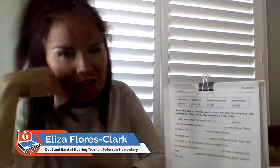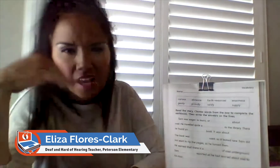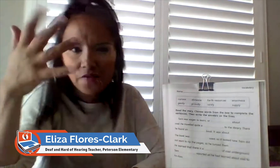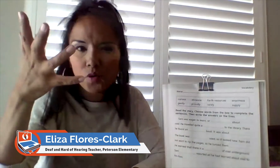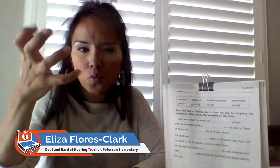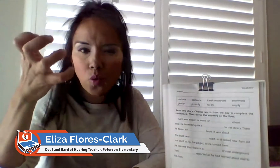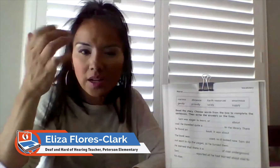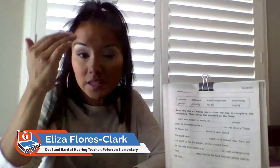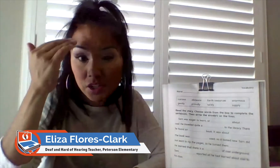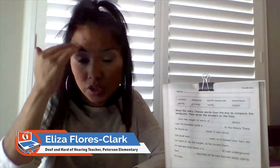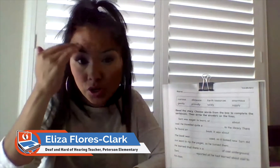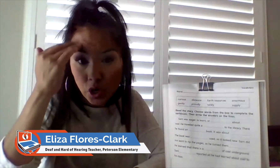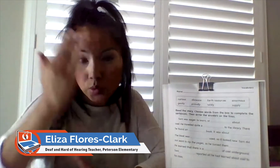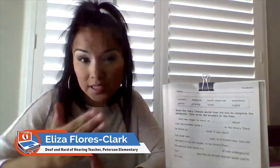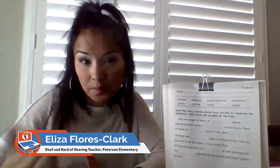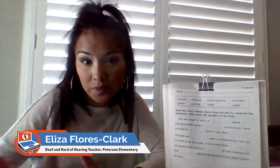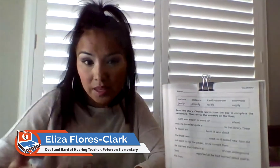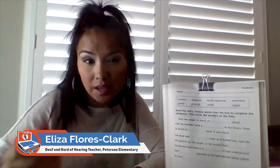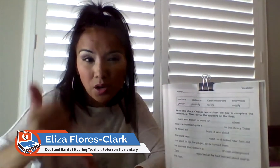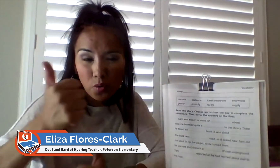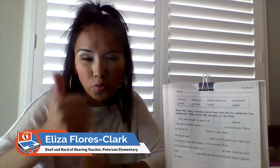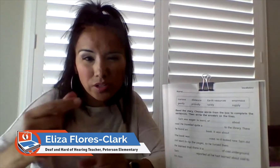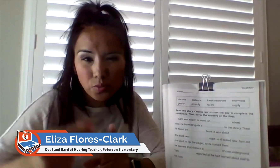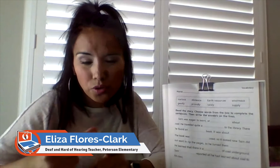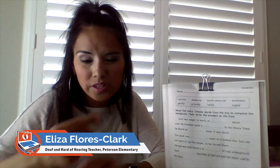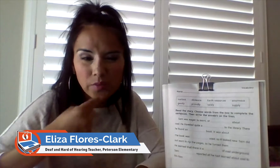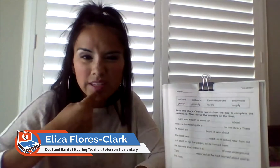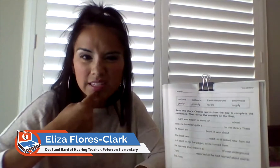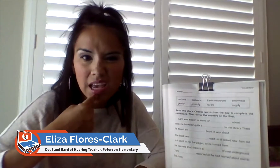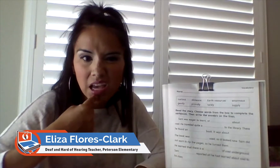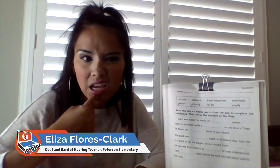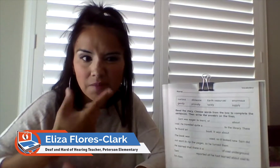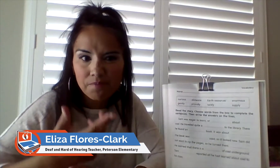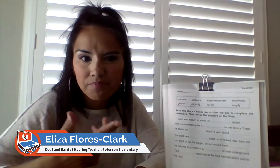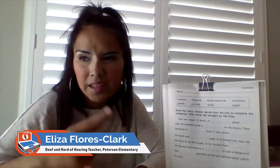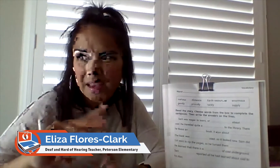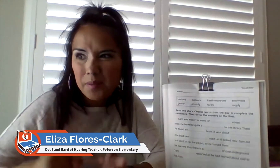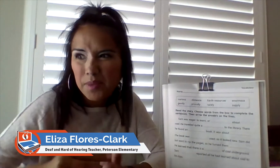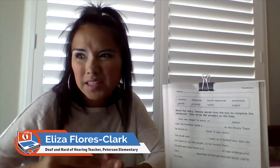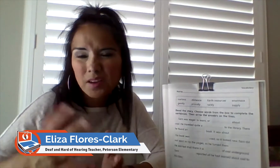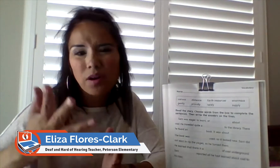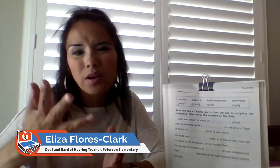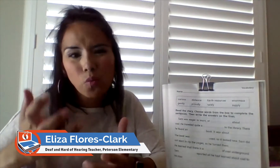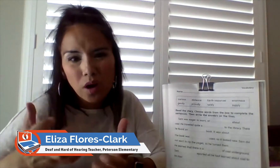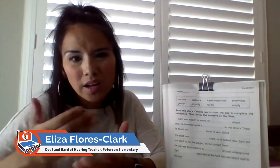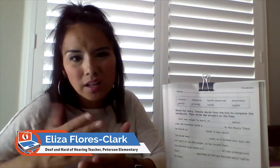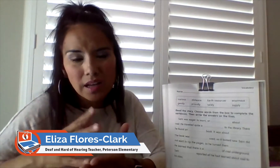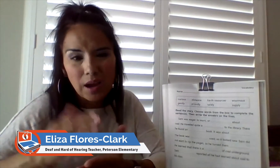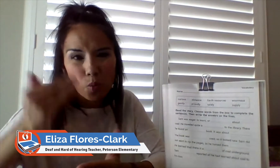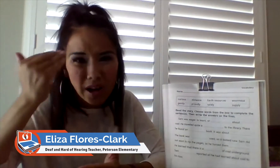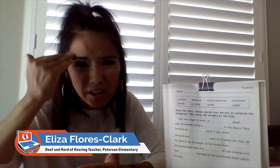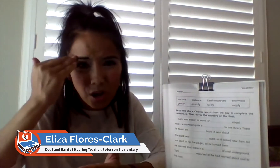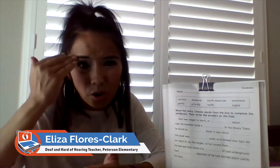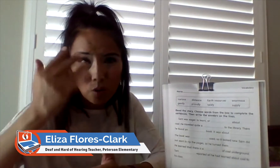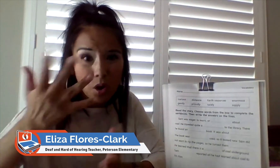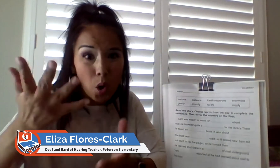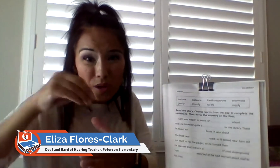If you want to know something, which word did we say means, oh, I wanna know what's in